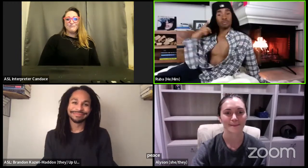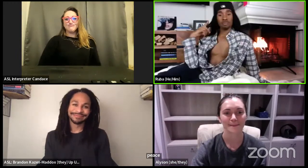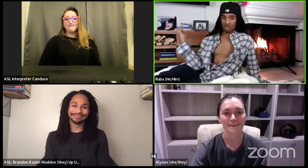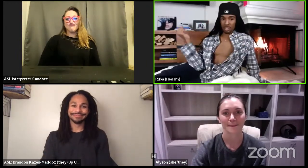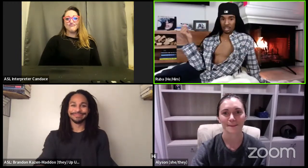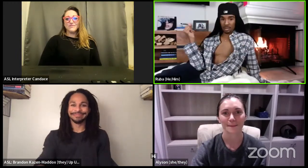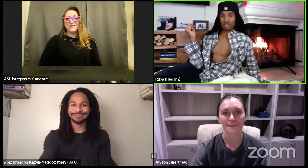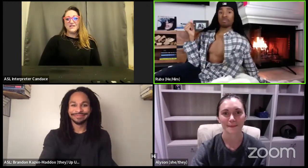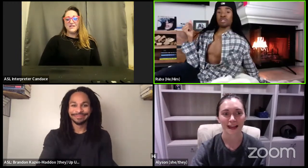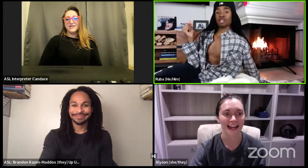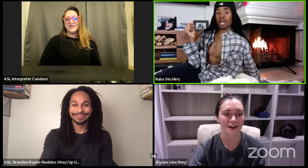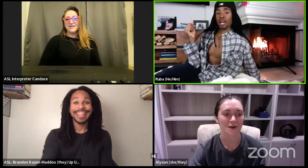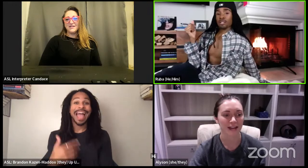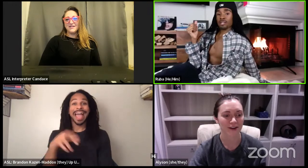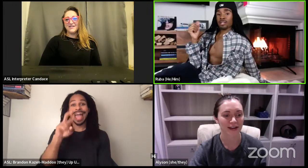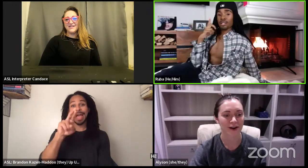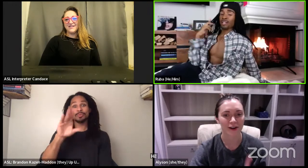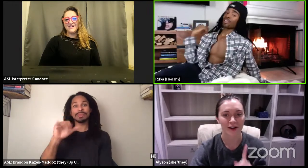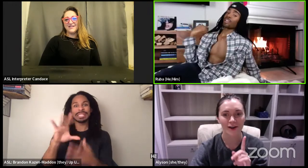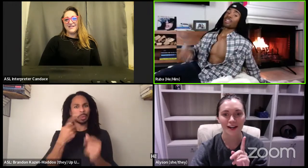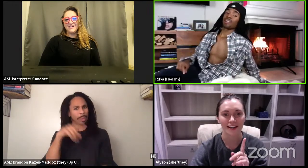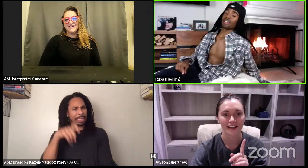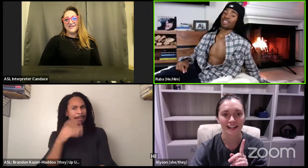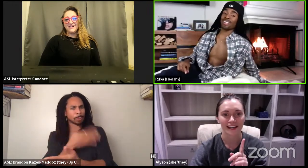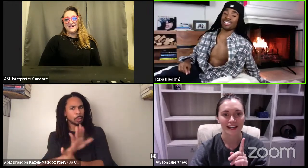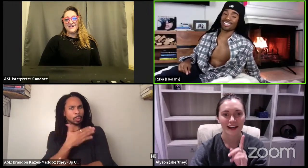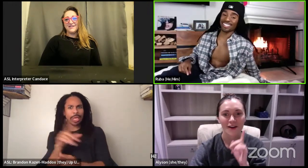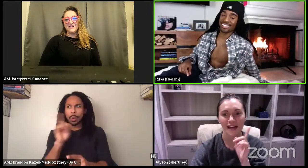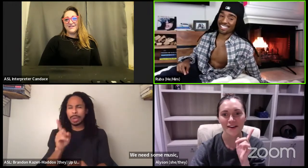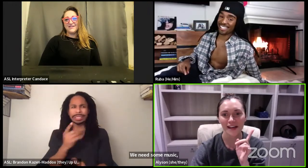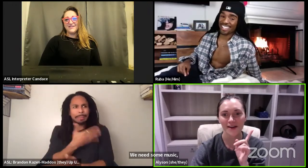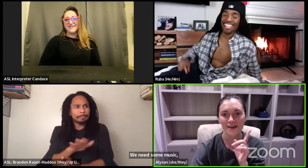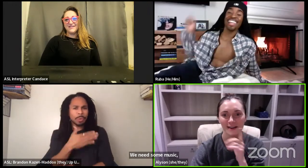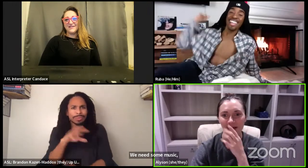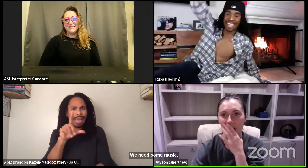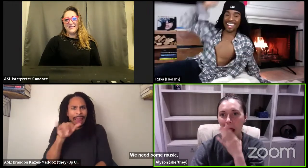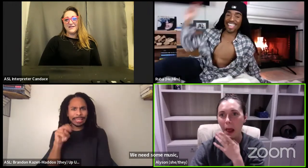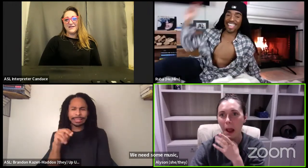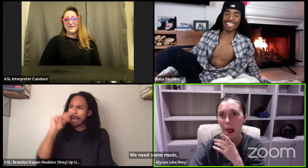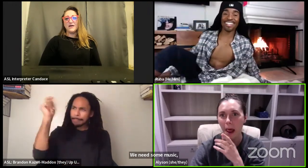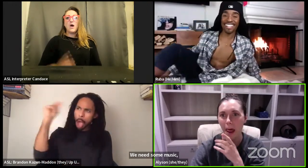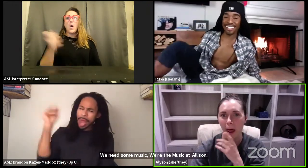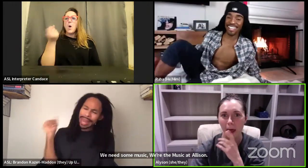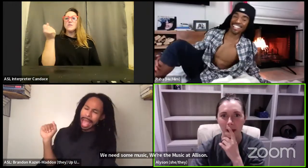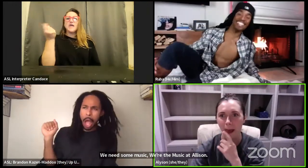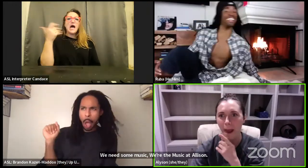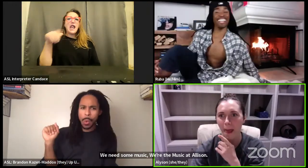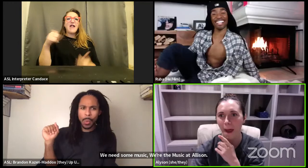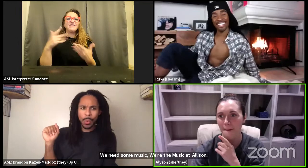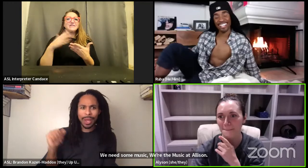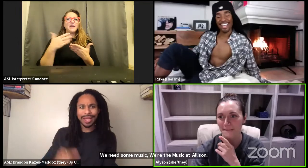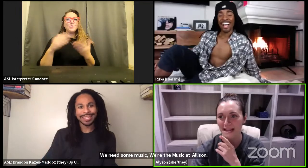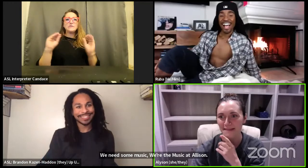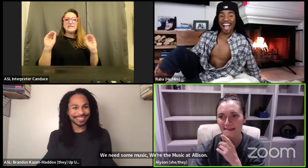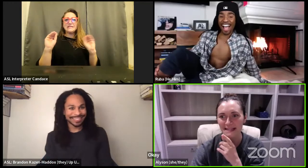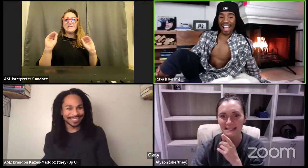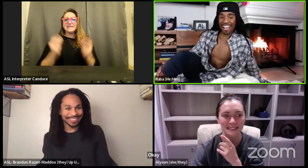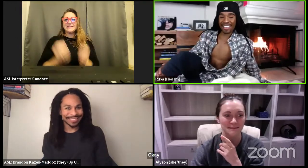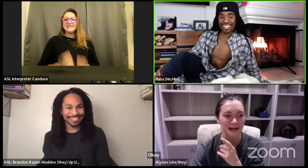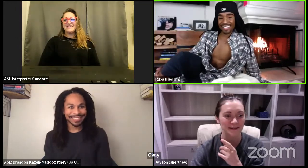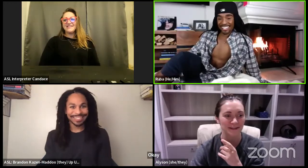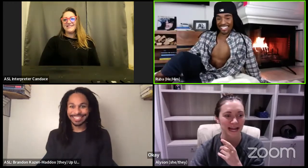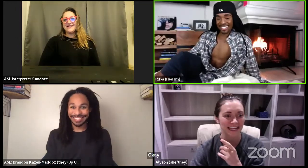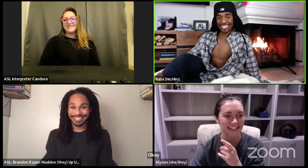We need some music. Where's the music at, Allison? Okay, hold on. Get it! Okay. Let me get